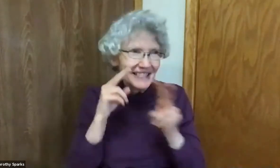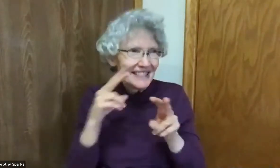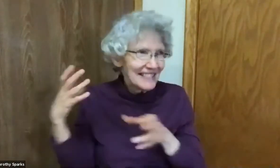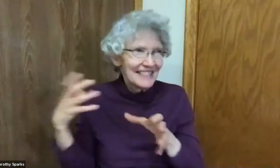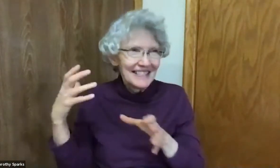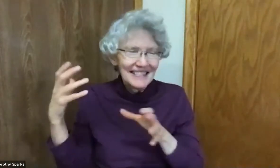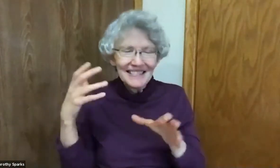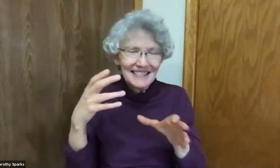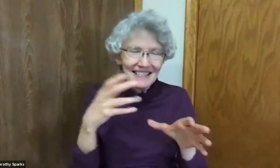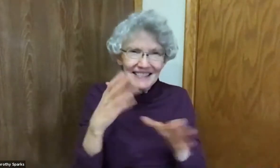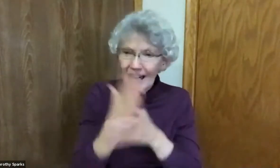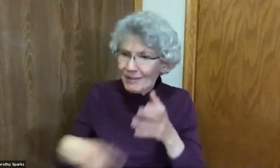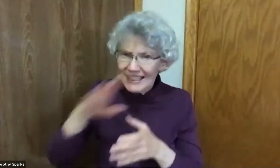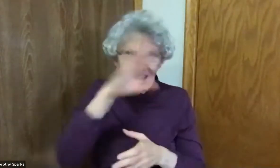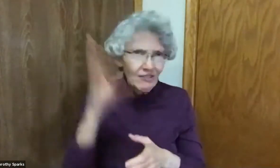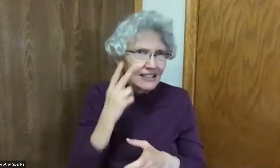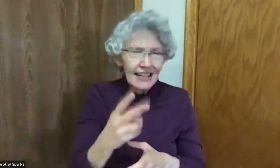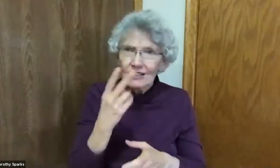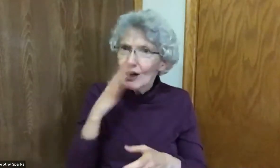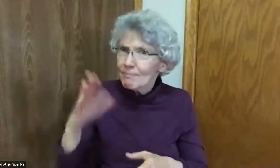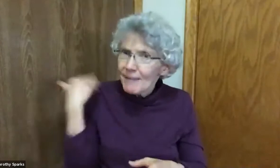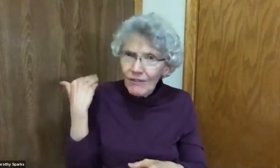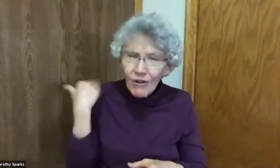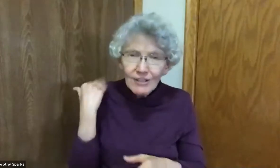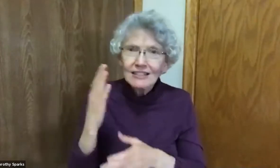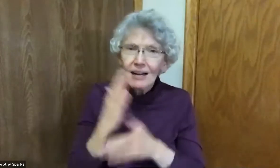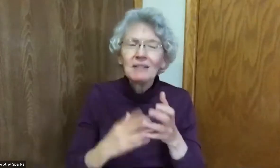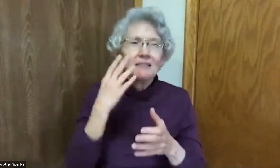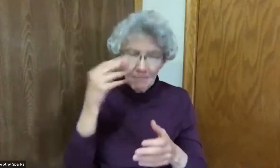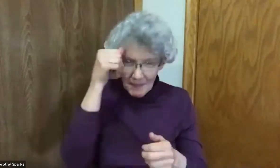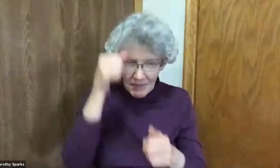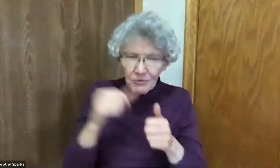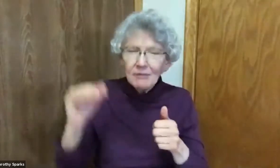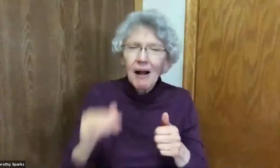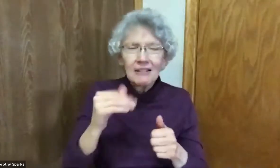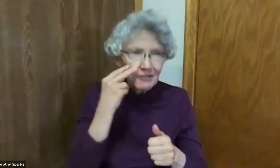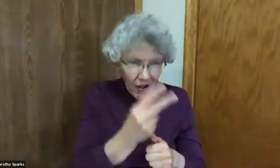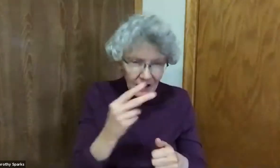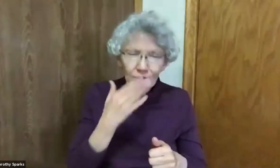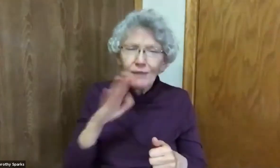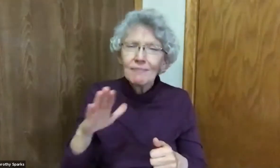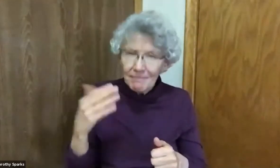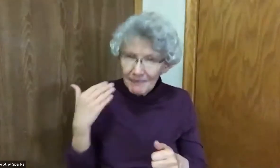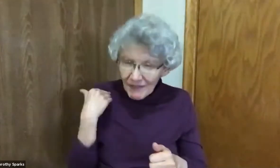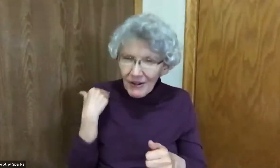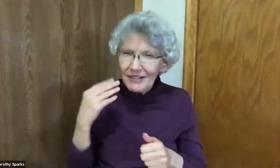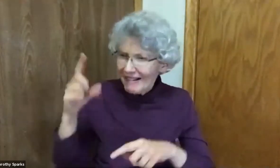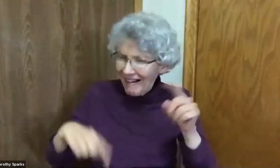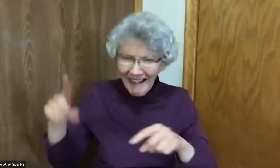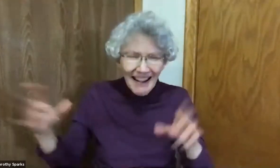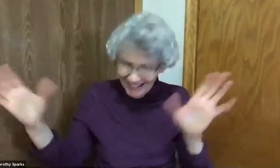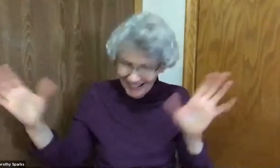The Jewish people were so excited to return to their homeland, some of them who have never seen their homeland